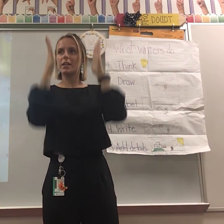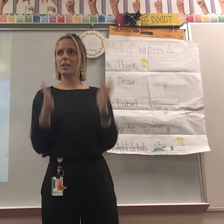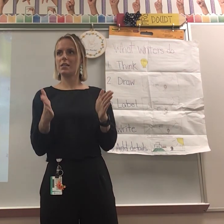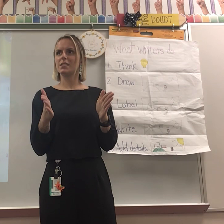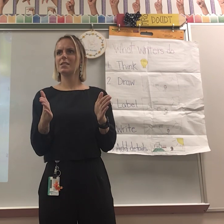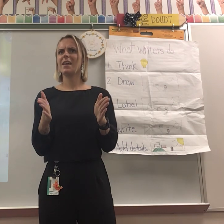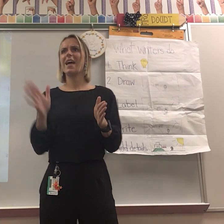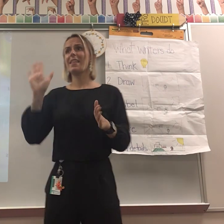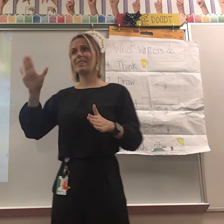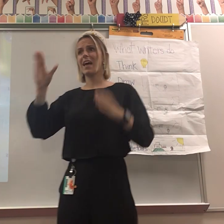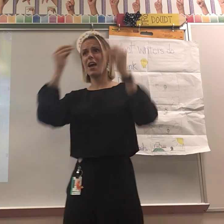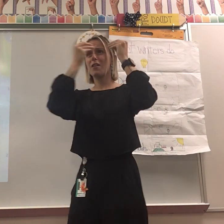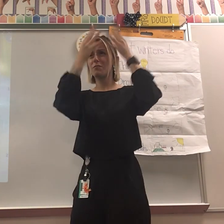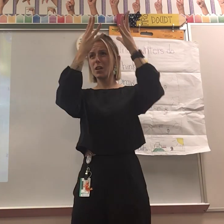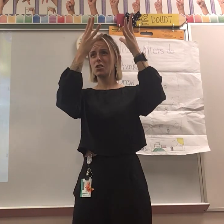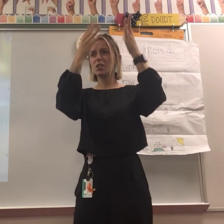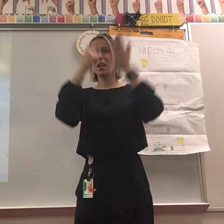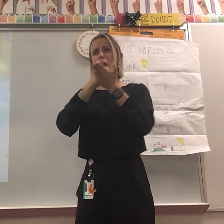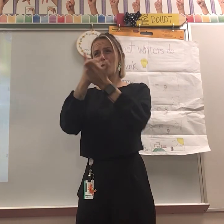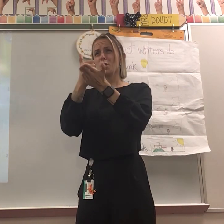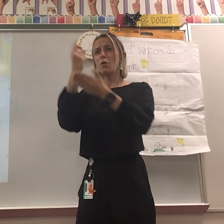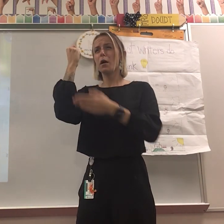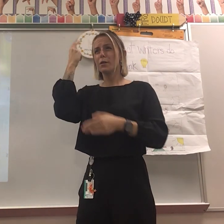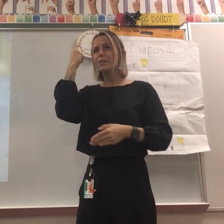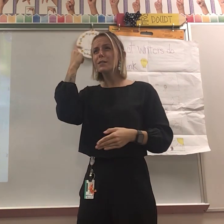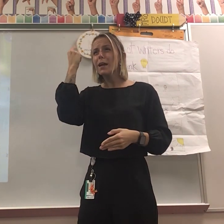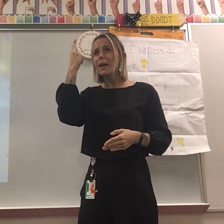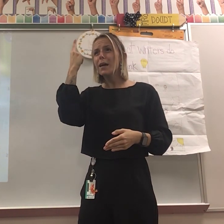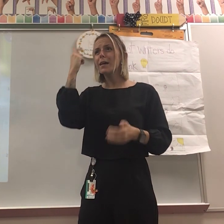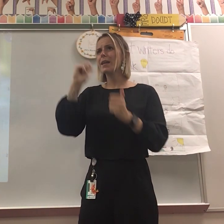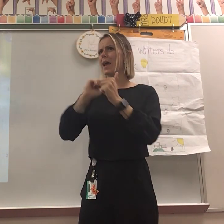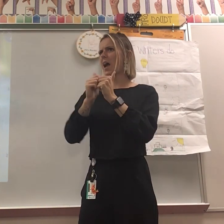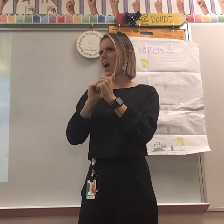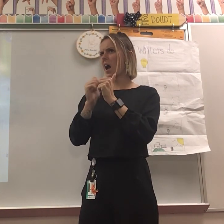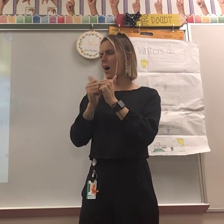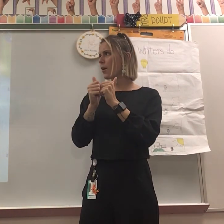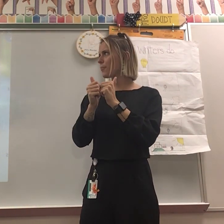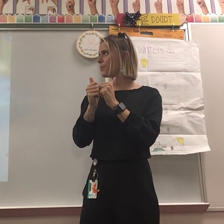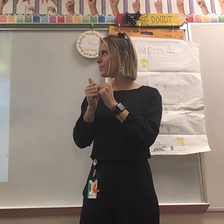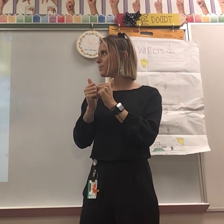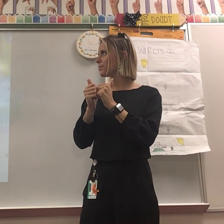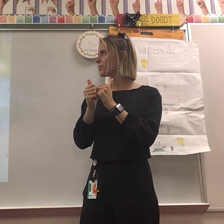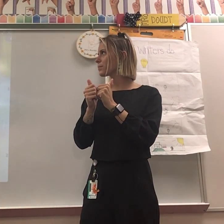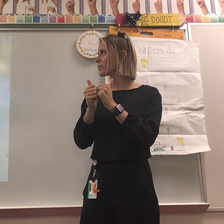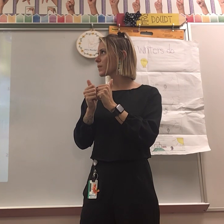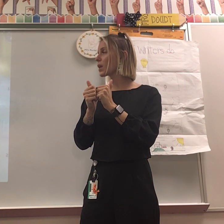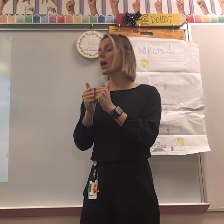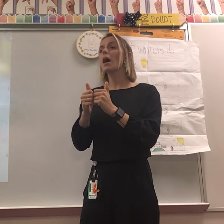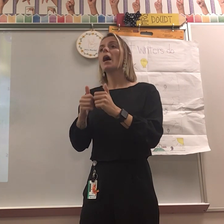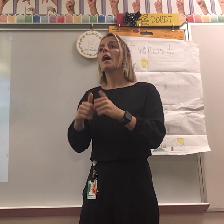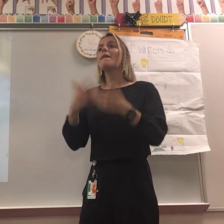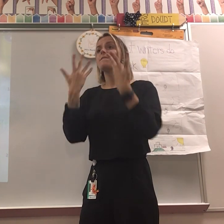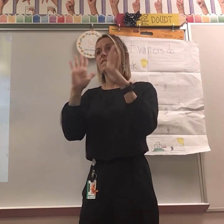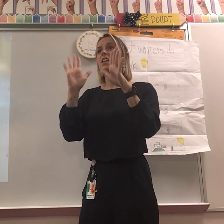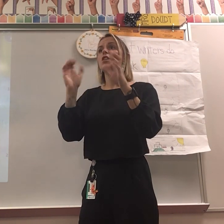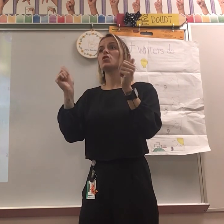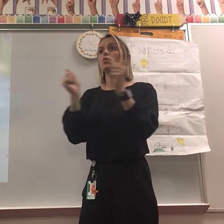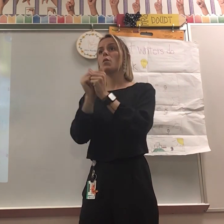you understand more about the artist and their art? Complete the chart with your partner. So here's what I want you